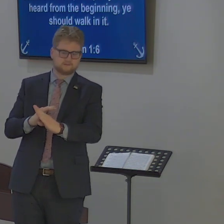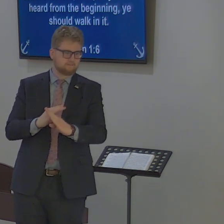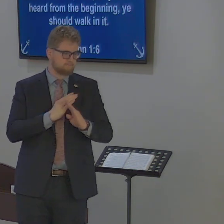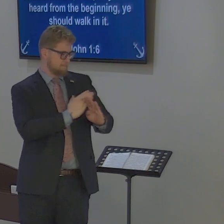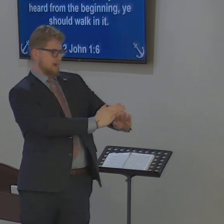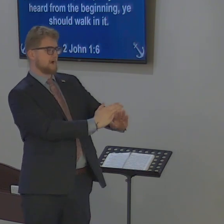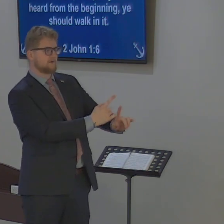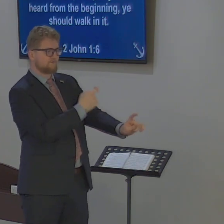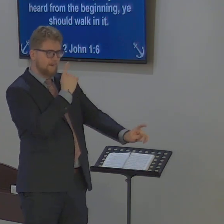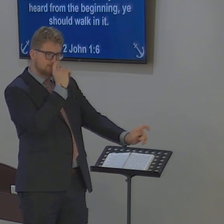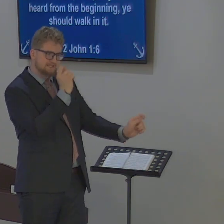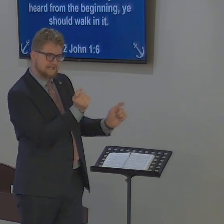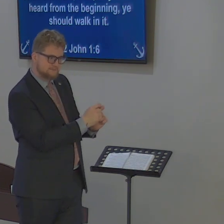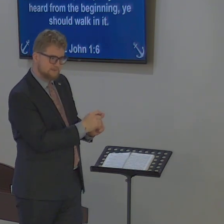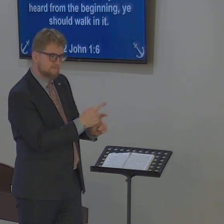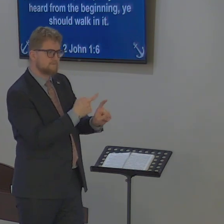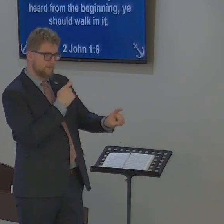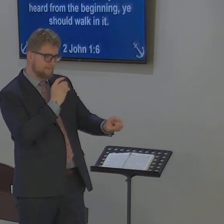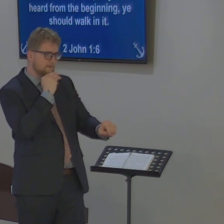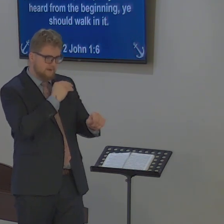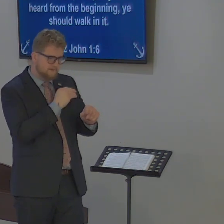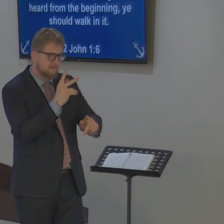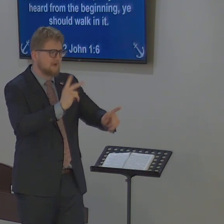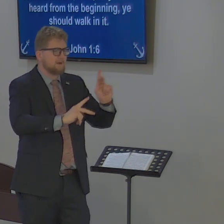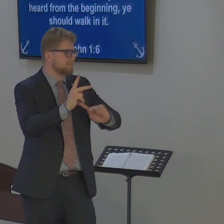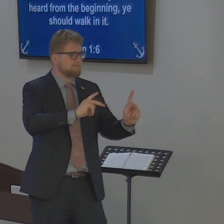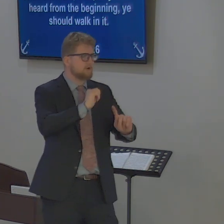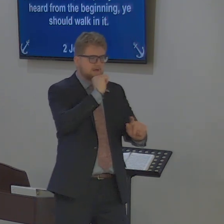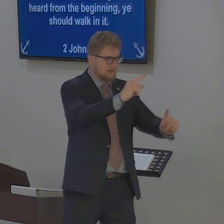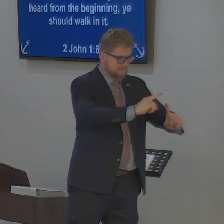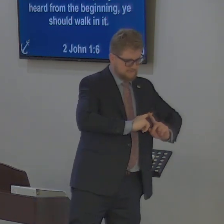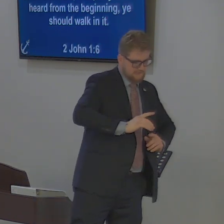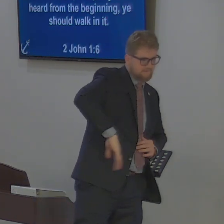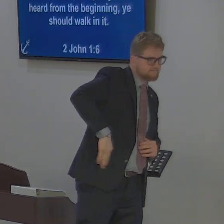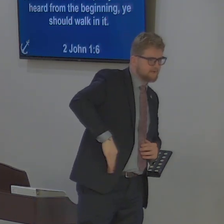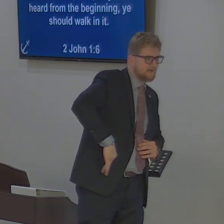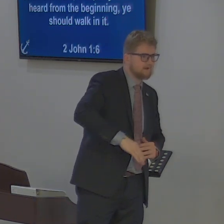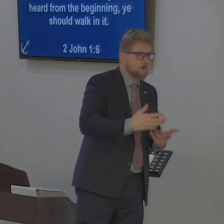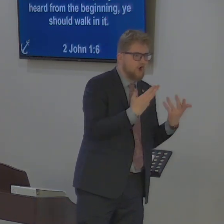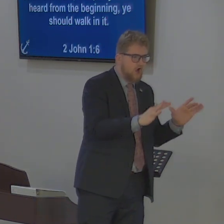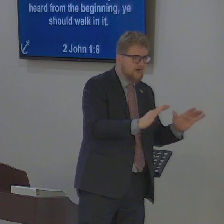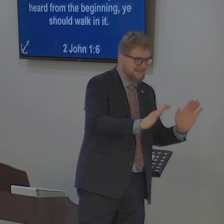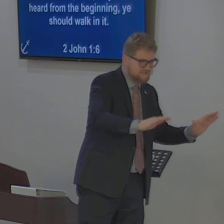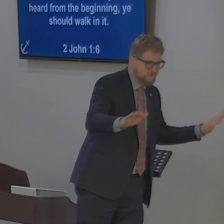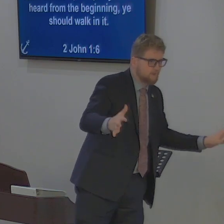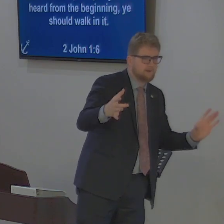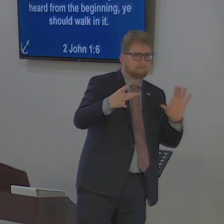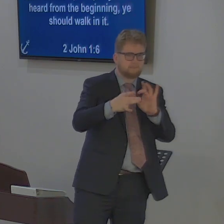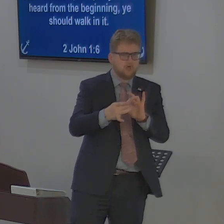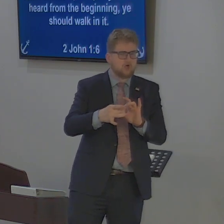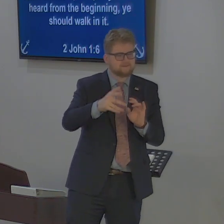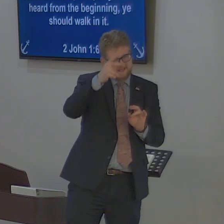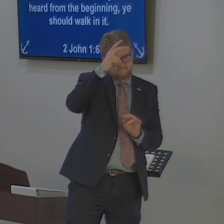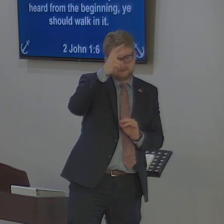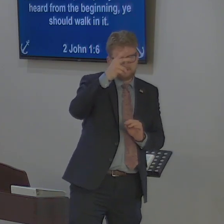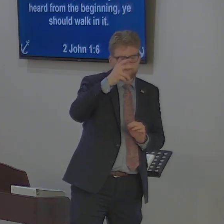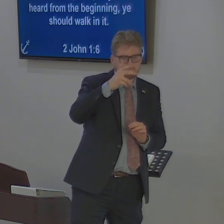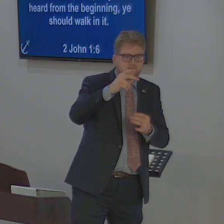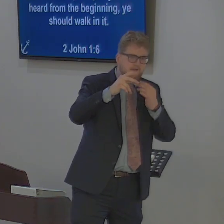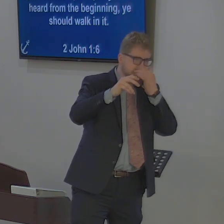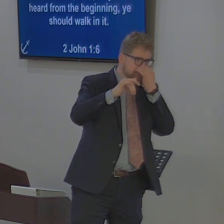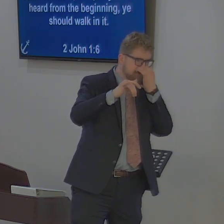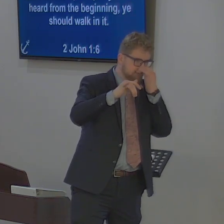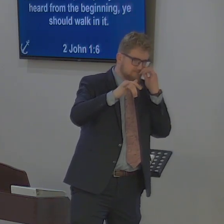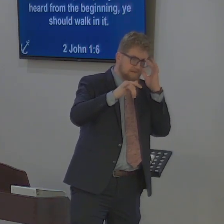People that are unsaved are already children of the devil, right? Now, I know the devil's working to keep them blinded. But if you really think about it, the devil